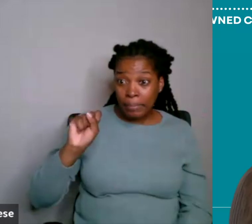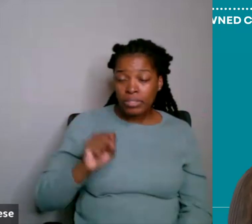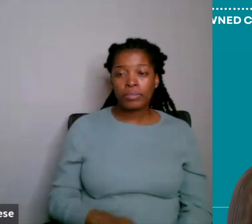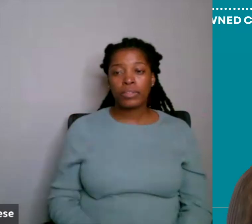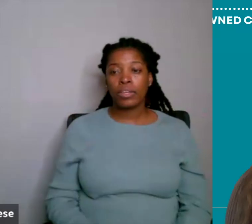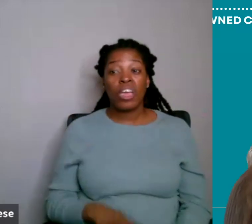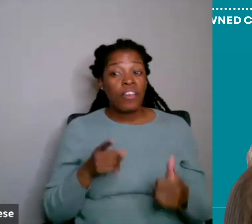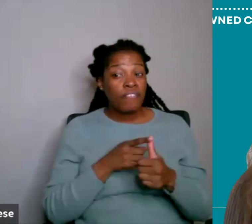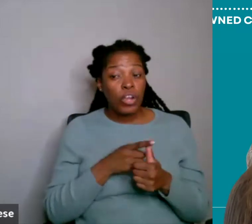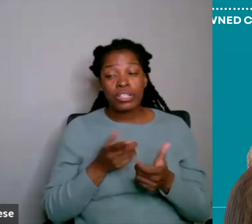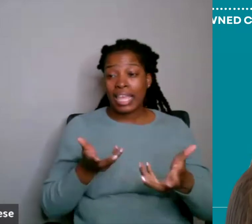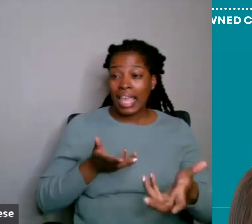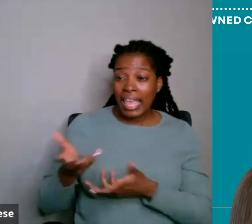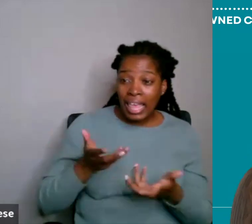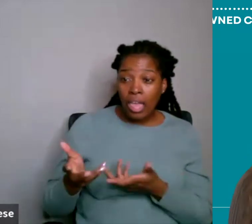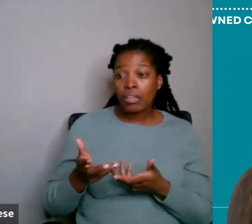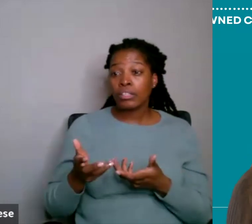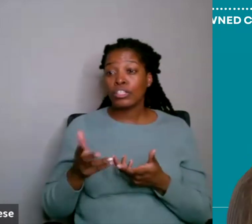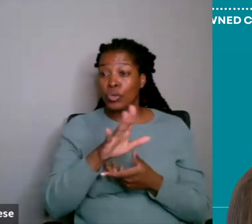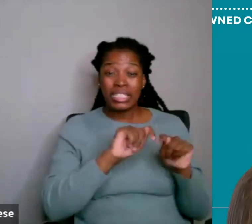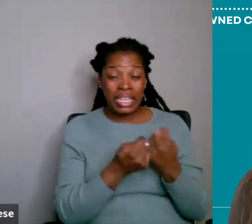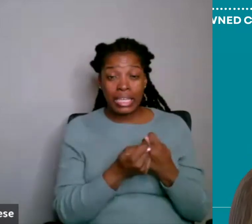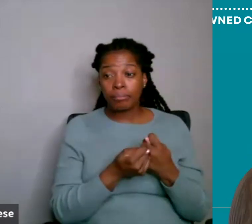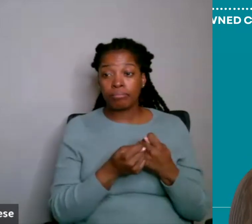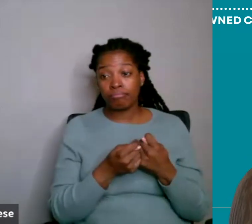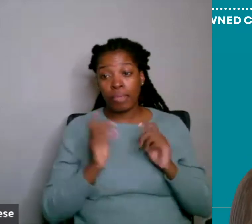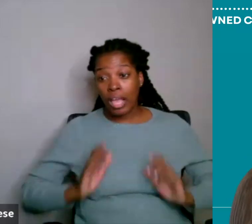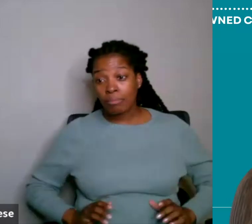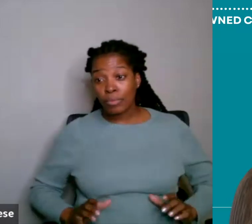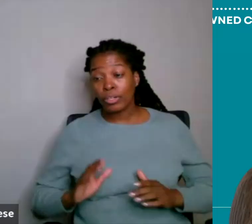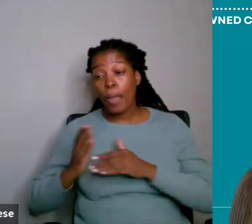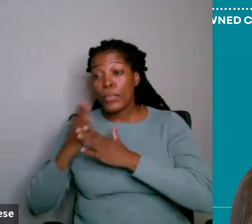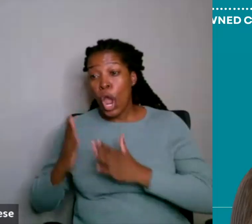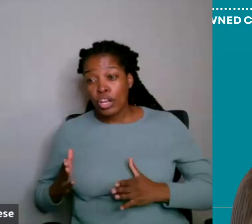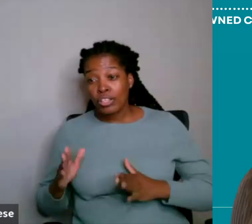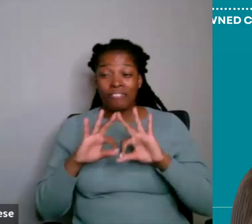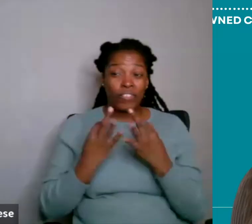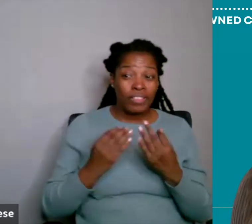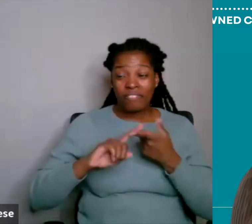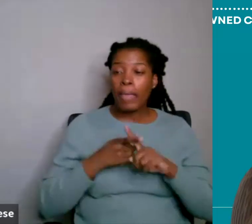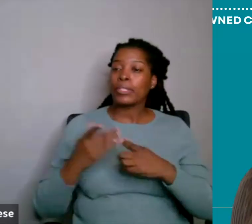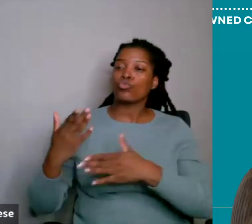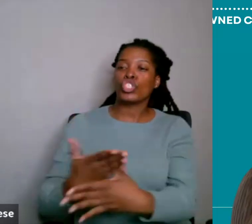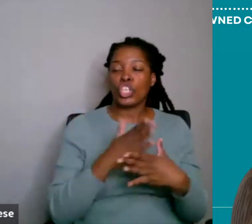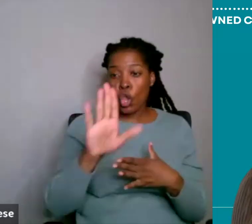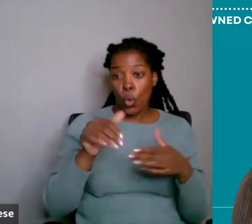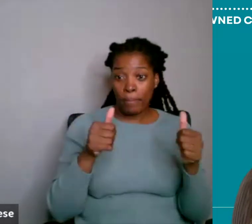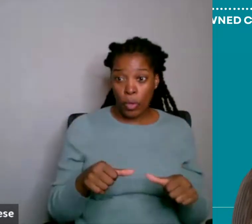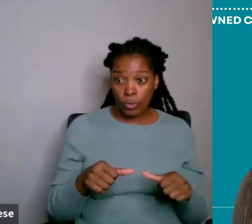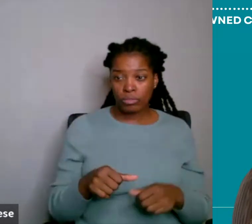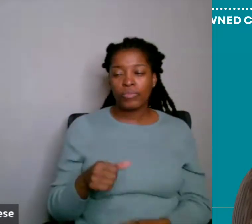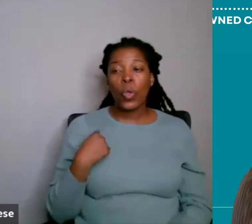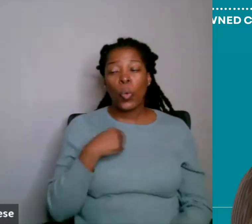your customers, your partners, family, friends, in sharing your posts. We know that word of mouth expands